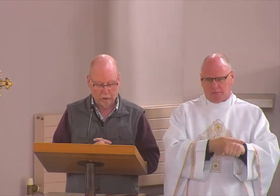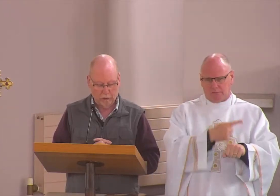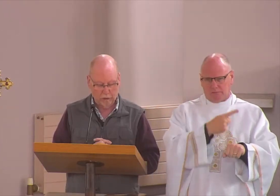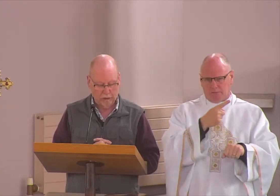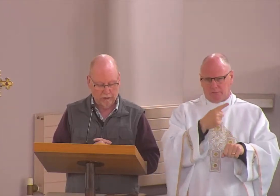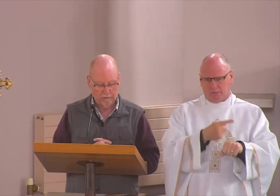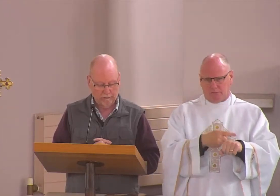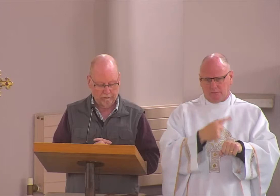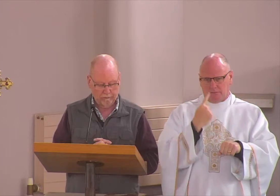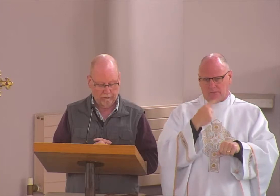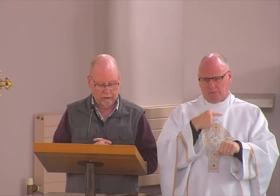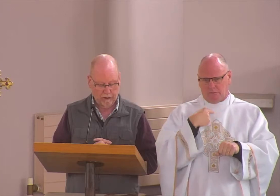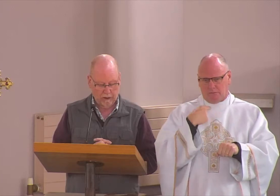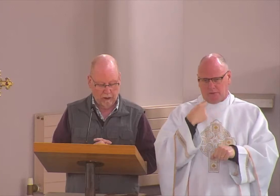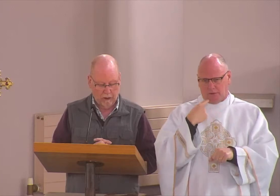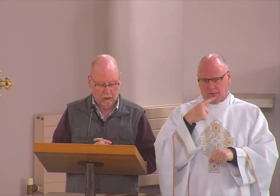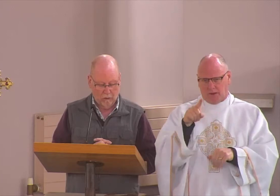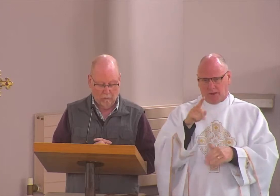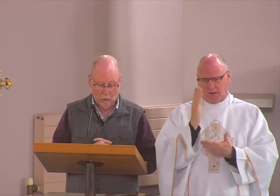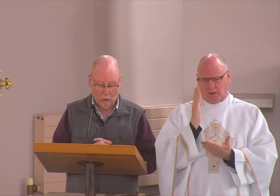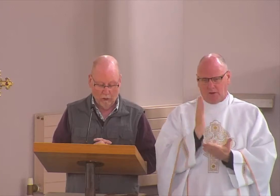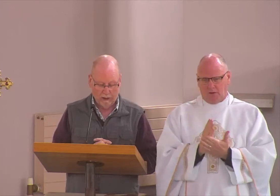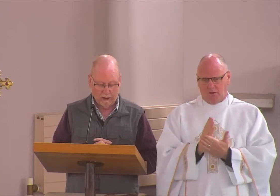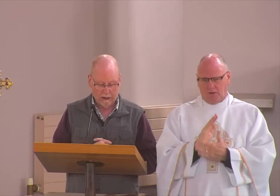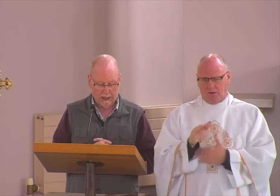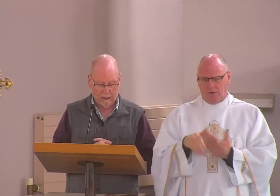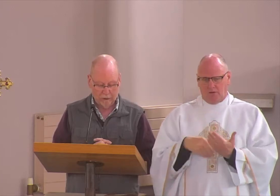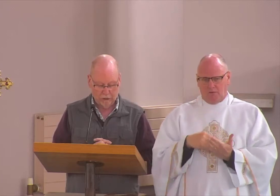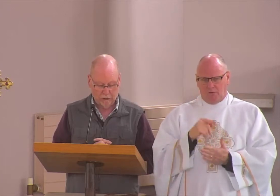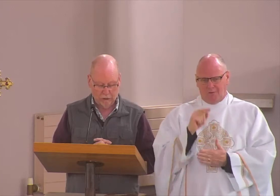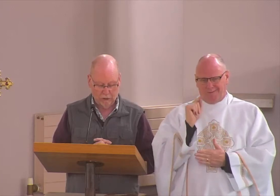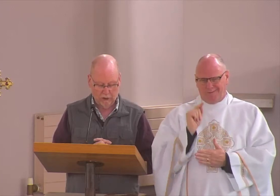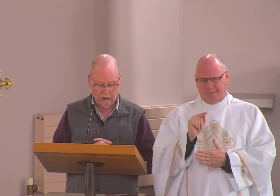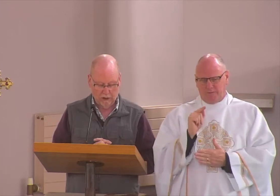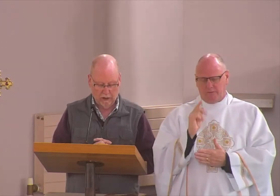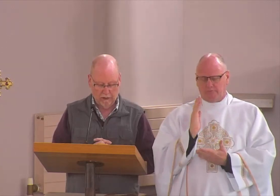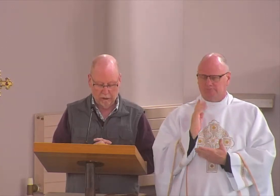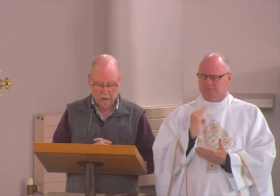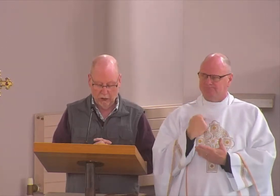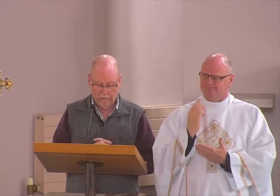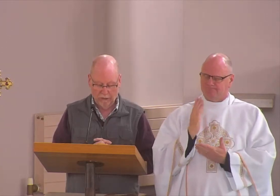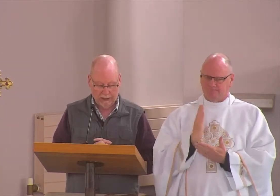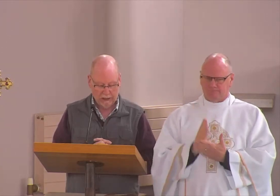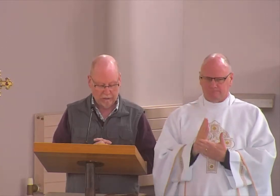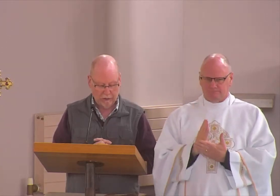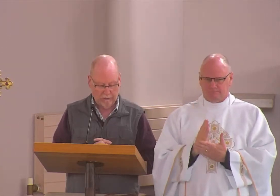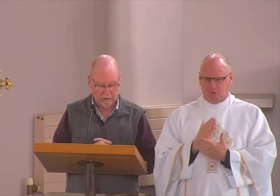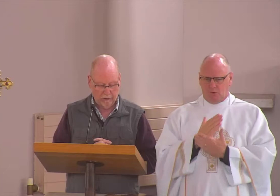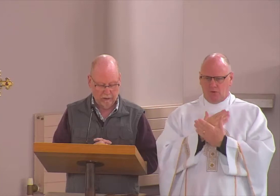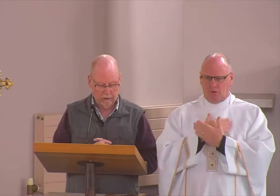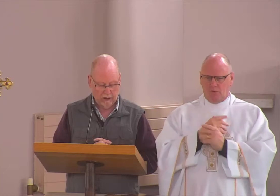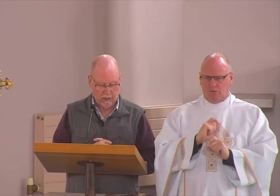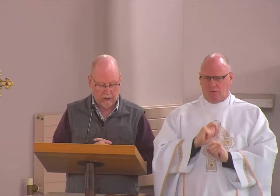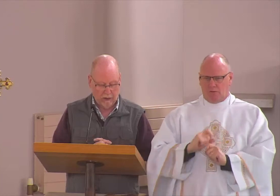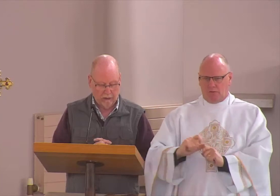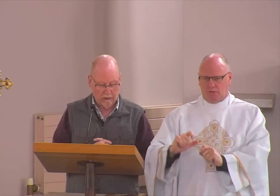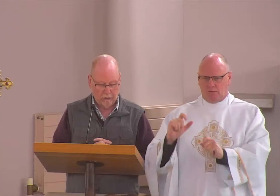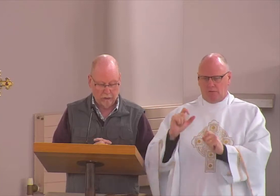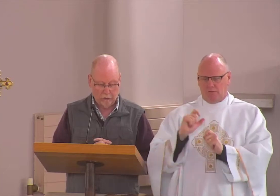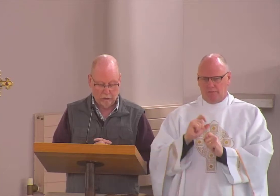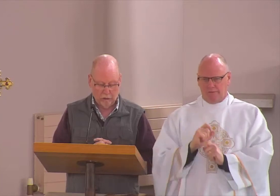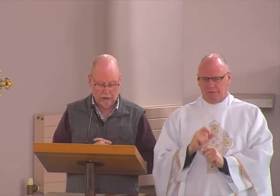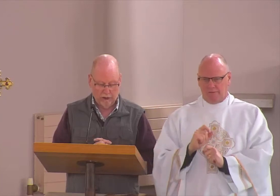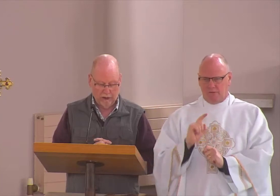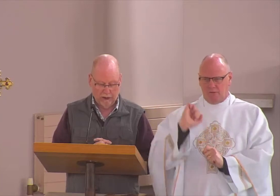your truth. Of all this, I am sure that your love lasts forever, that